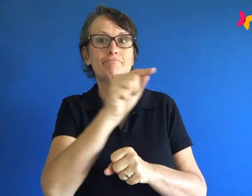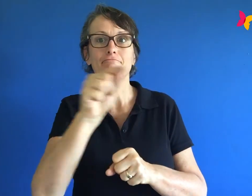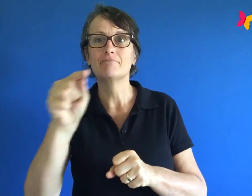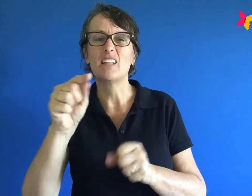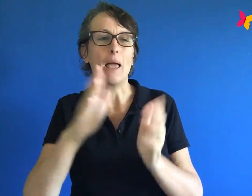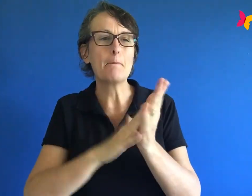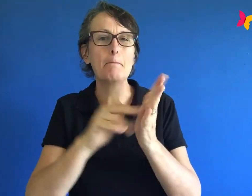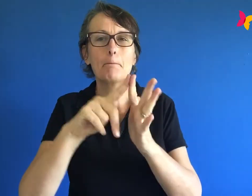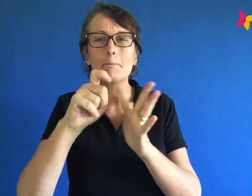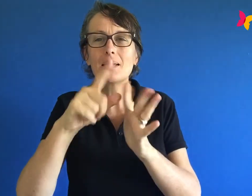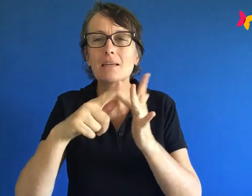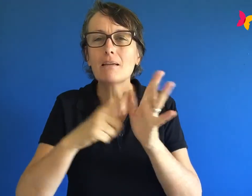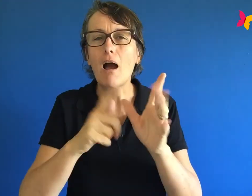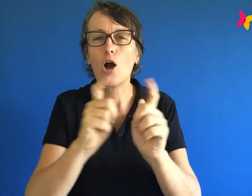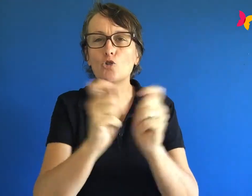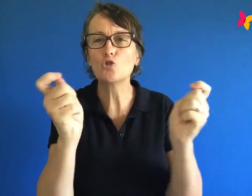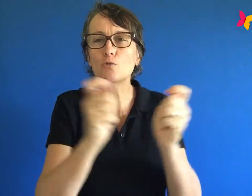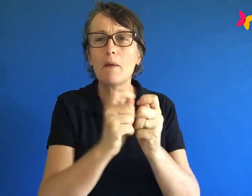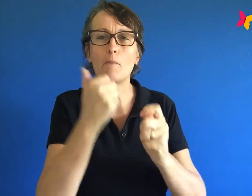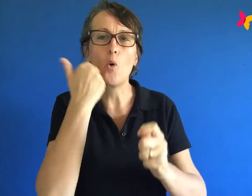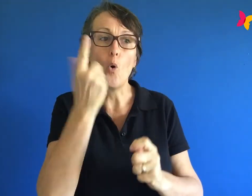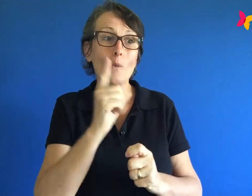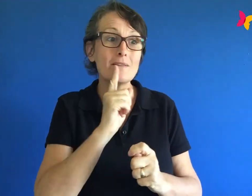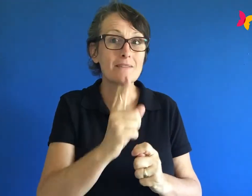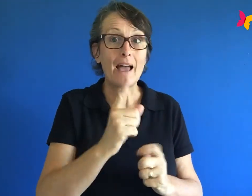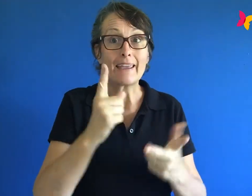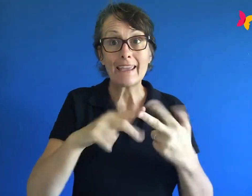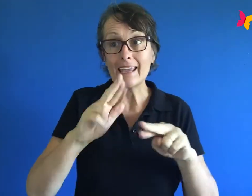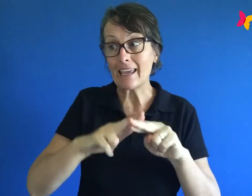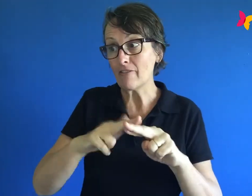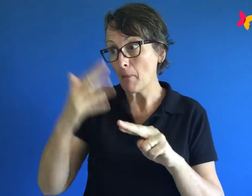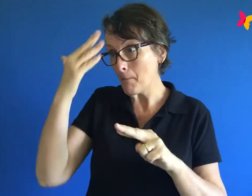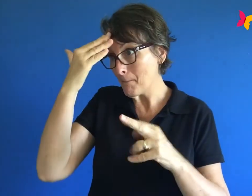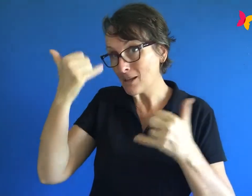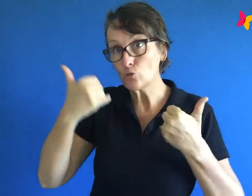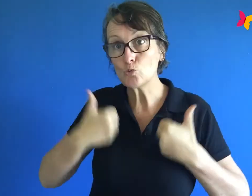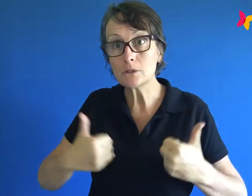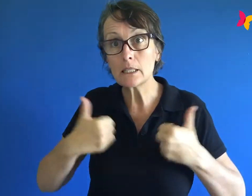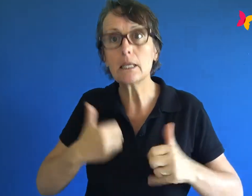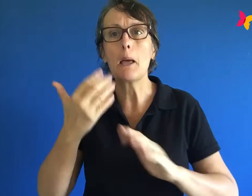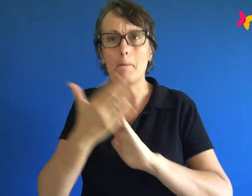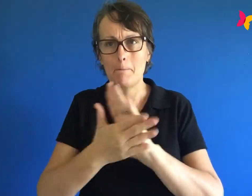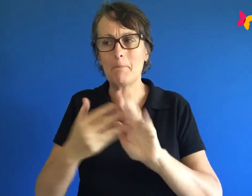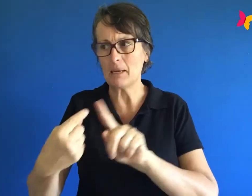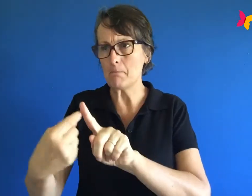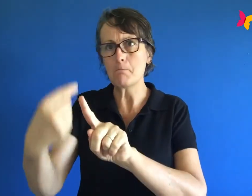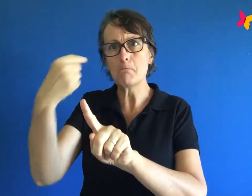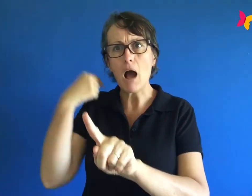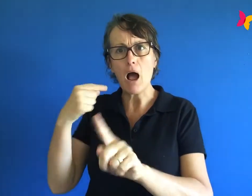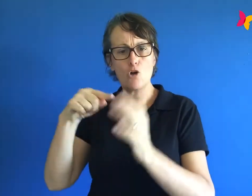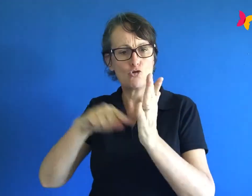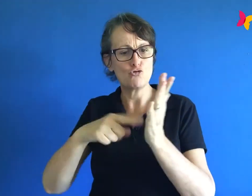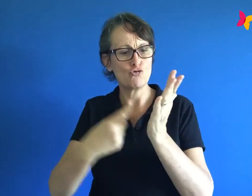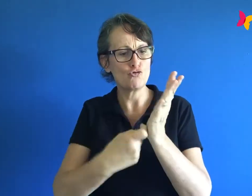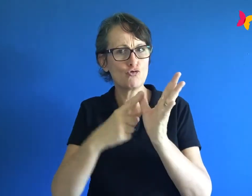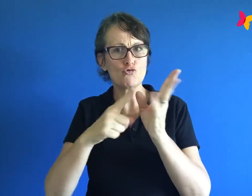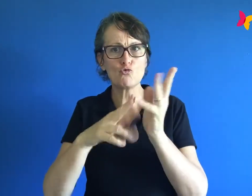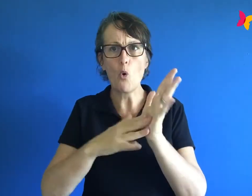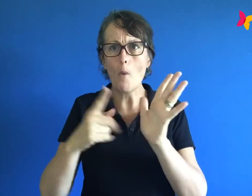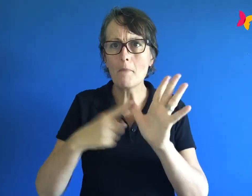experienced significant trauma somewhere to develop mental distress. And so